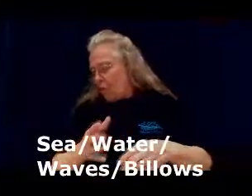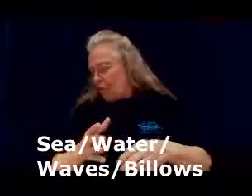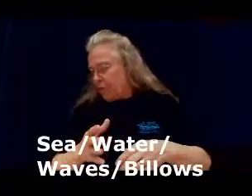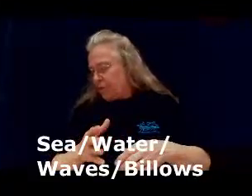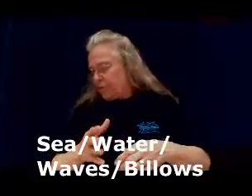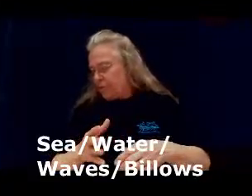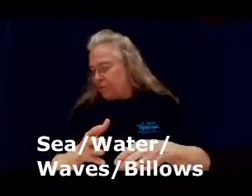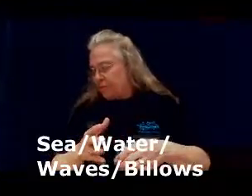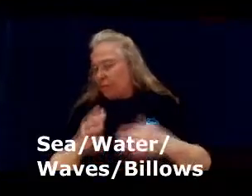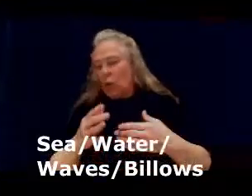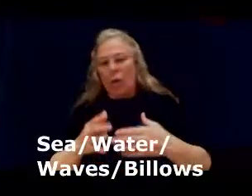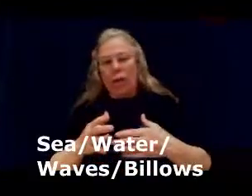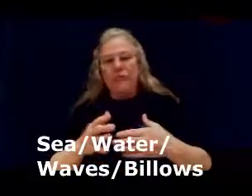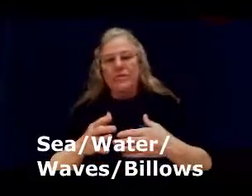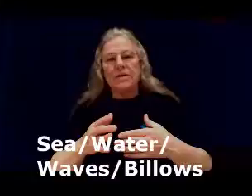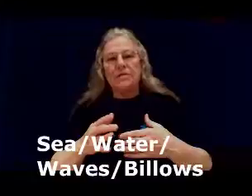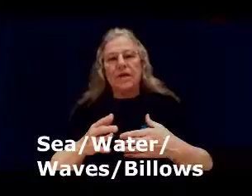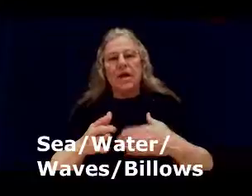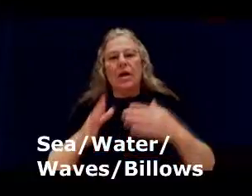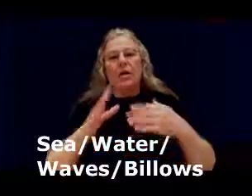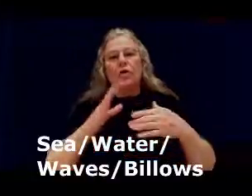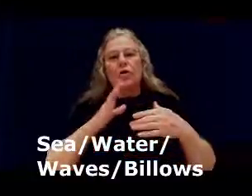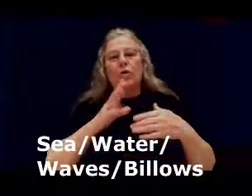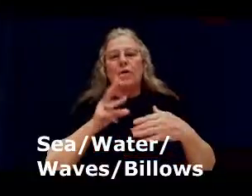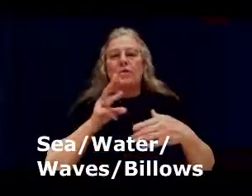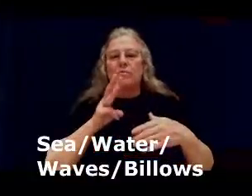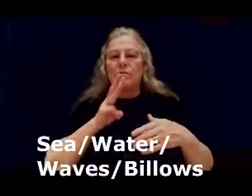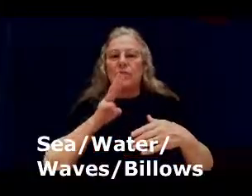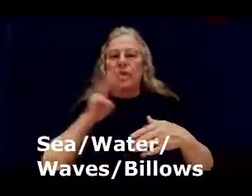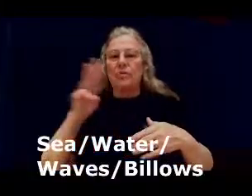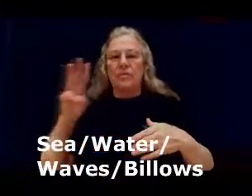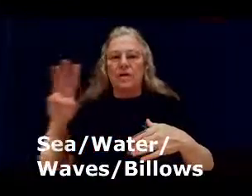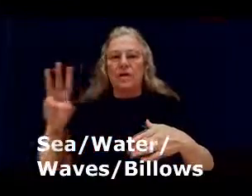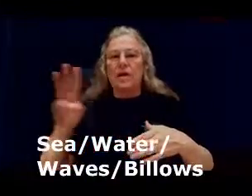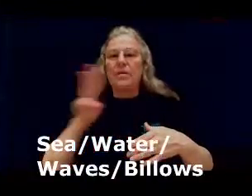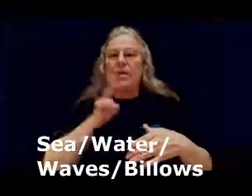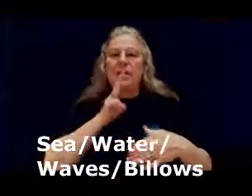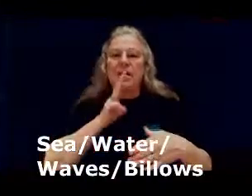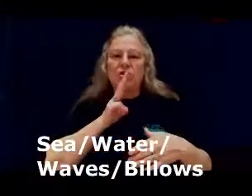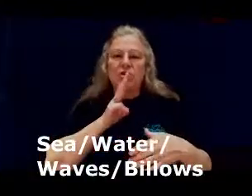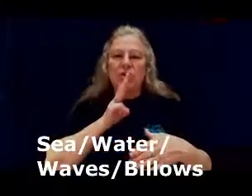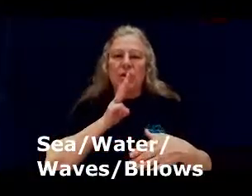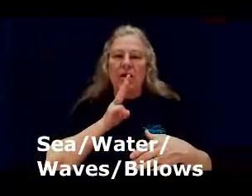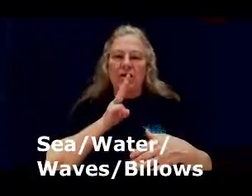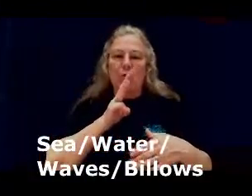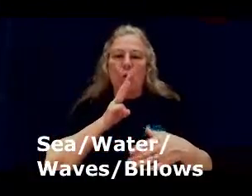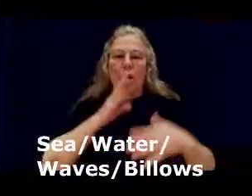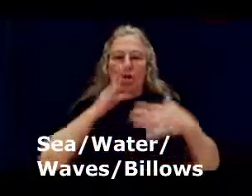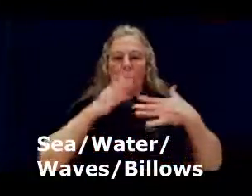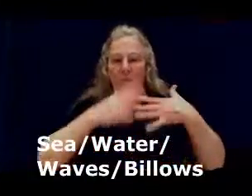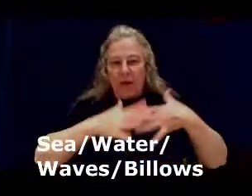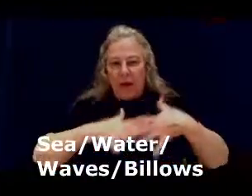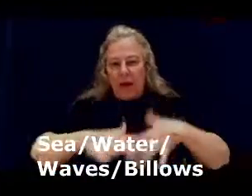water, waves, you're going to, the W against your mouth for water,